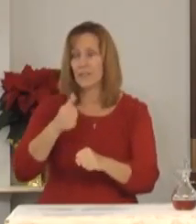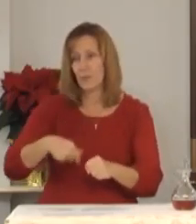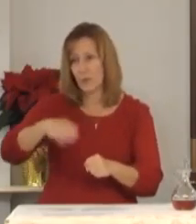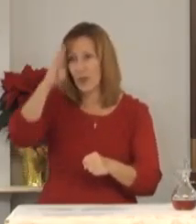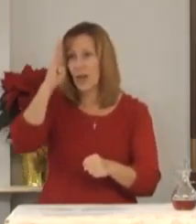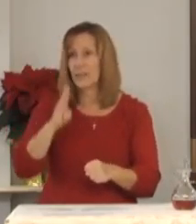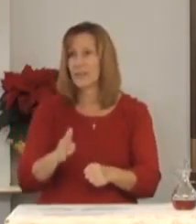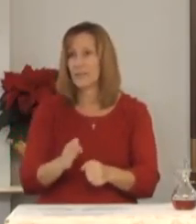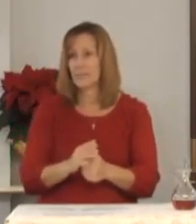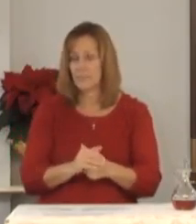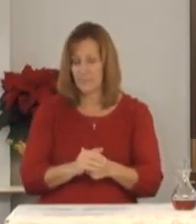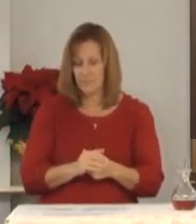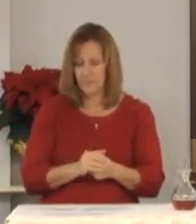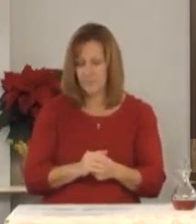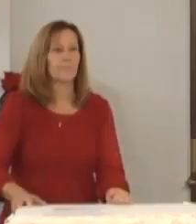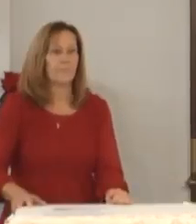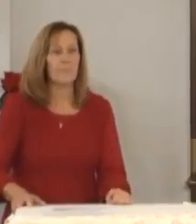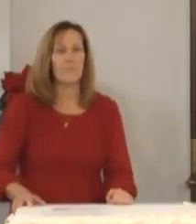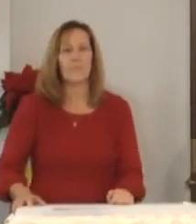God.